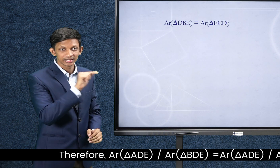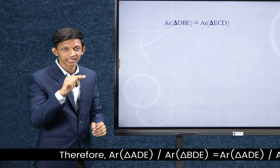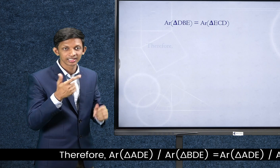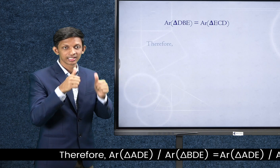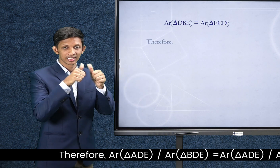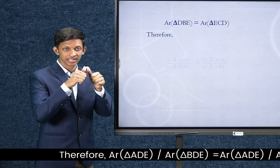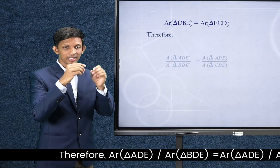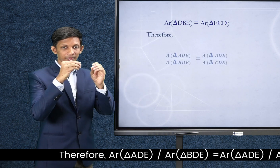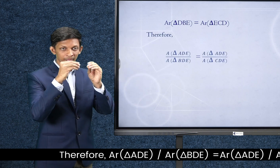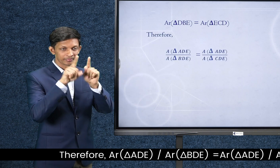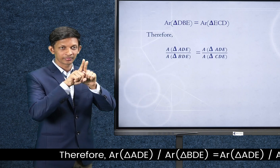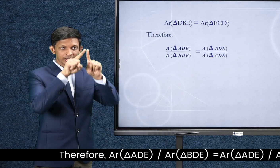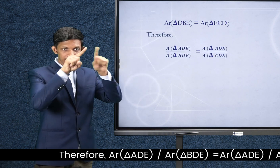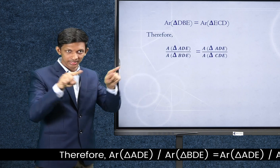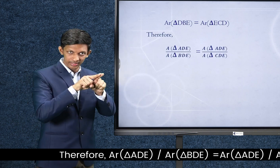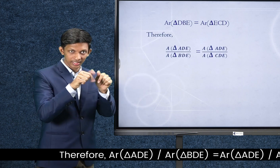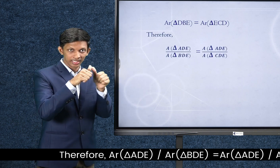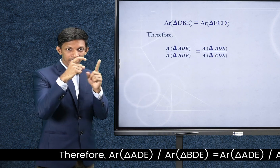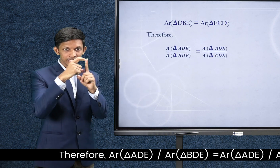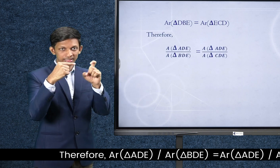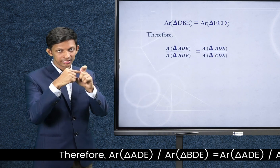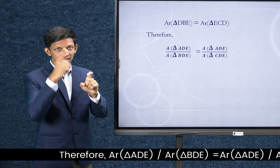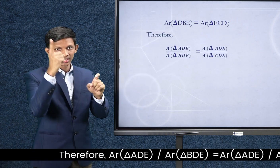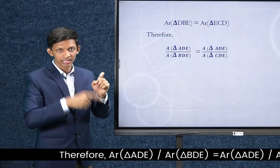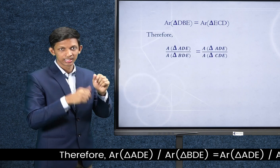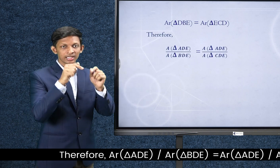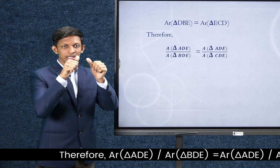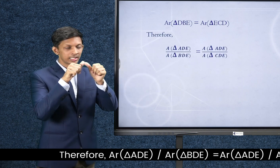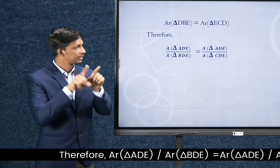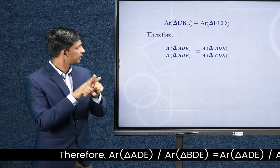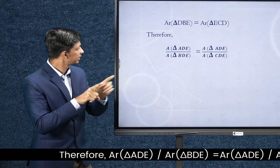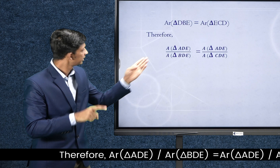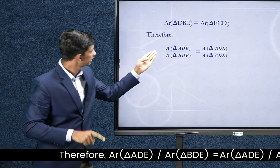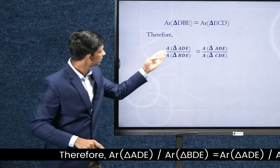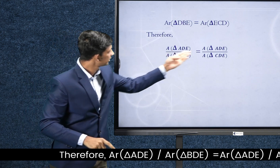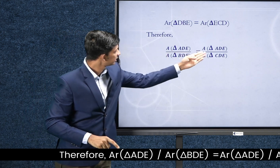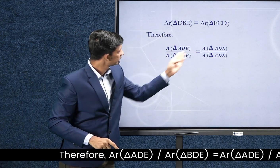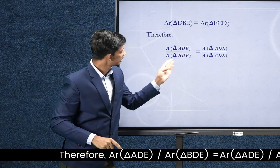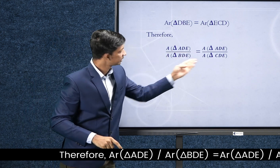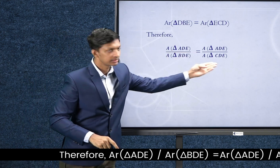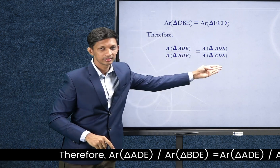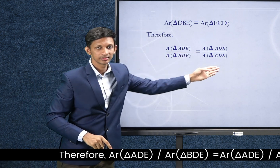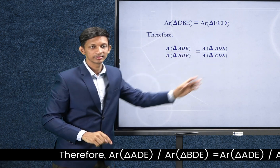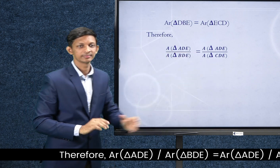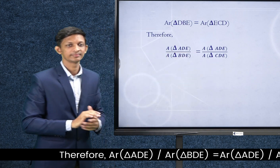Therefore, area of triangle ADE by area of triangle BDE is equal to area of triangle ADE